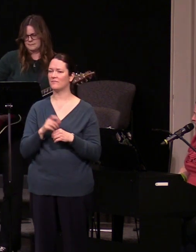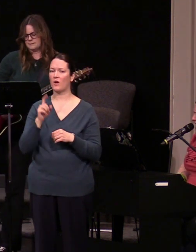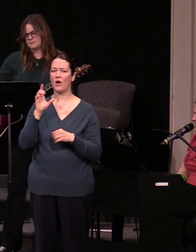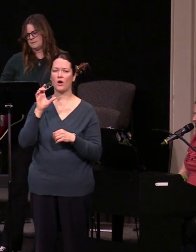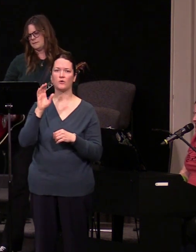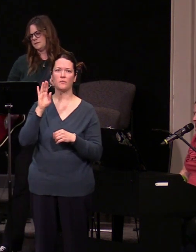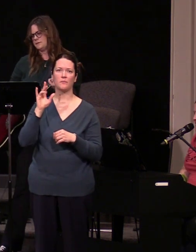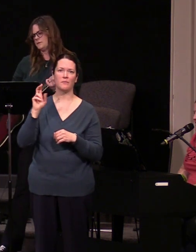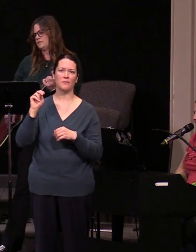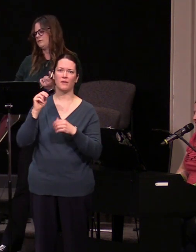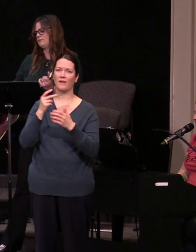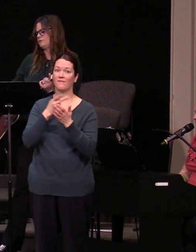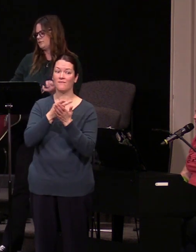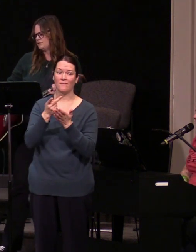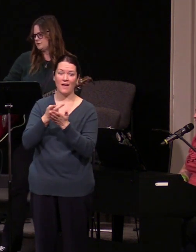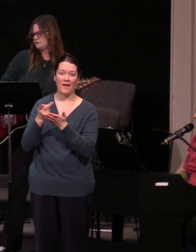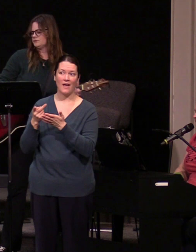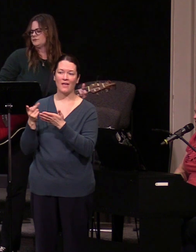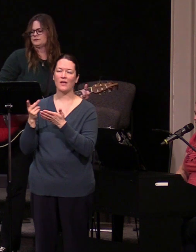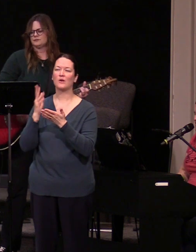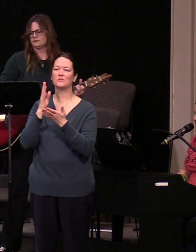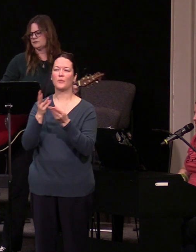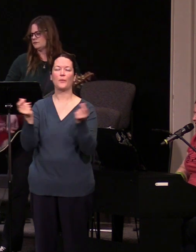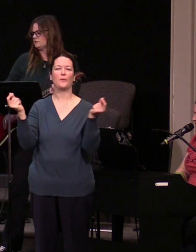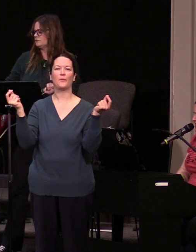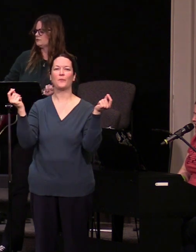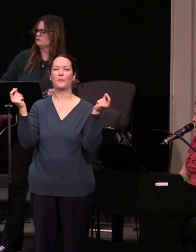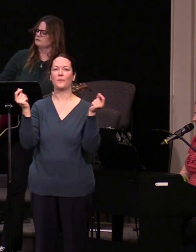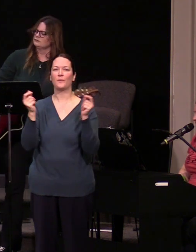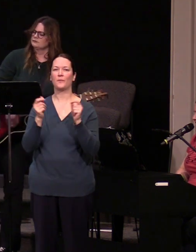speak, 100 billion failures